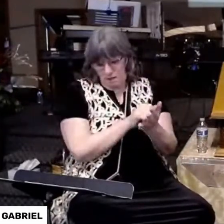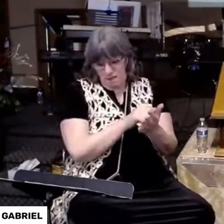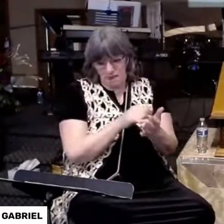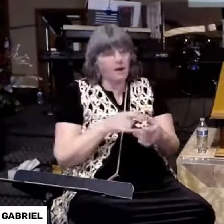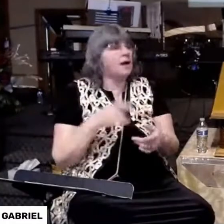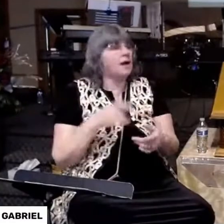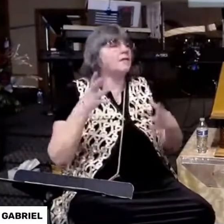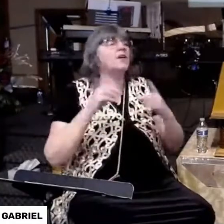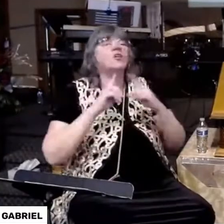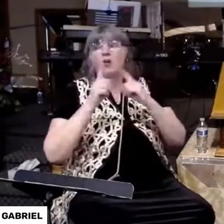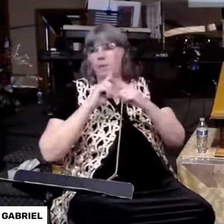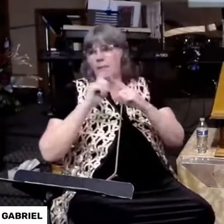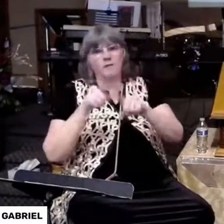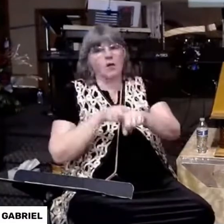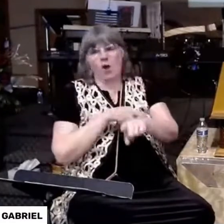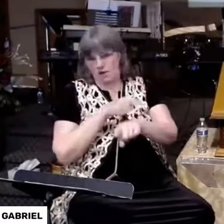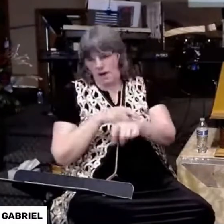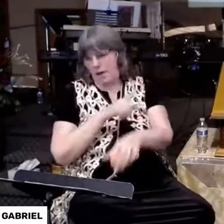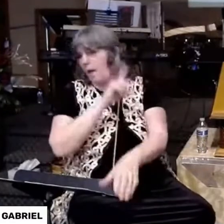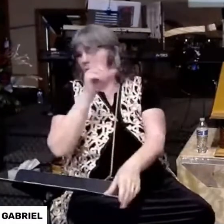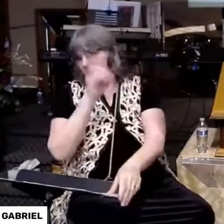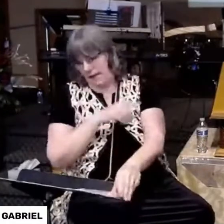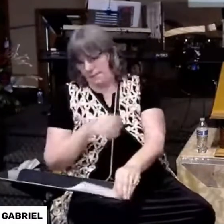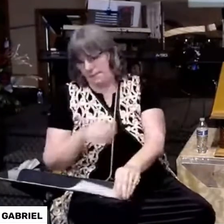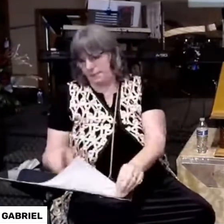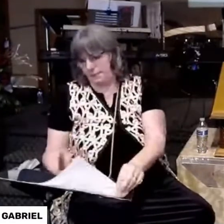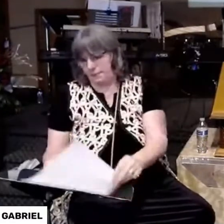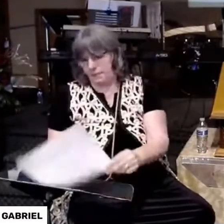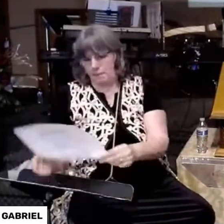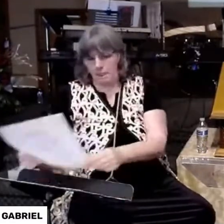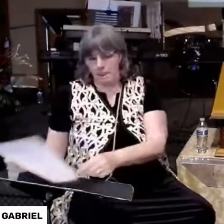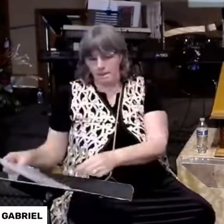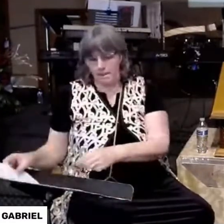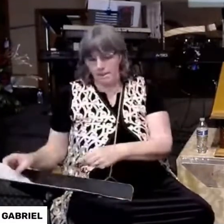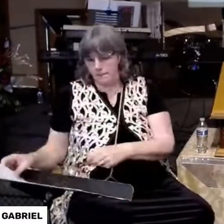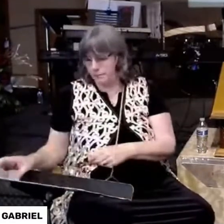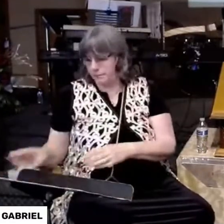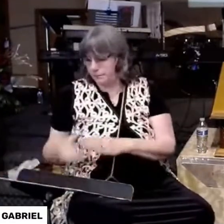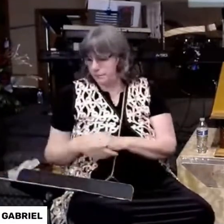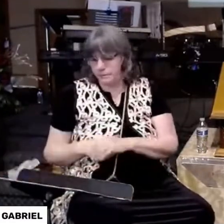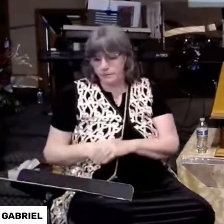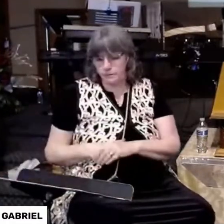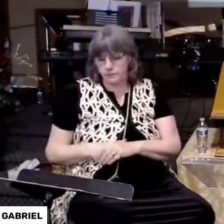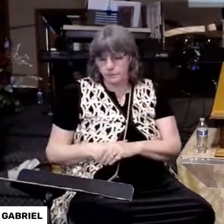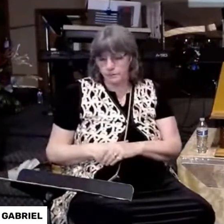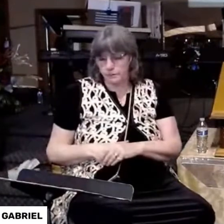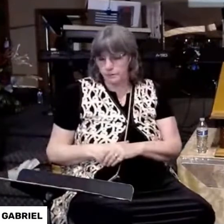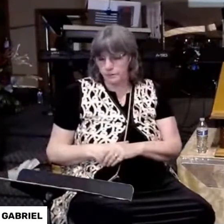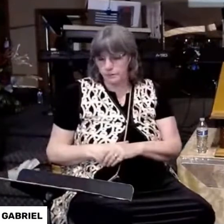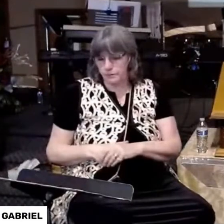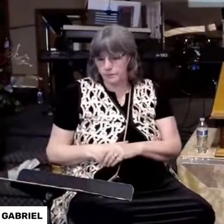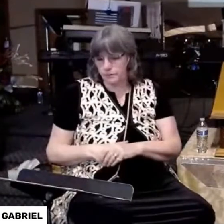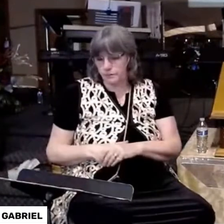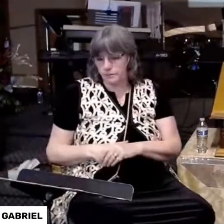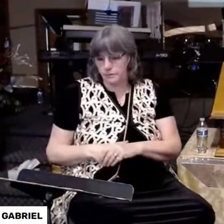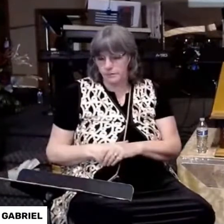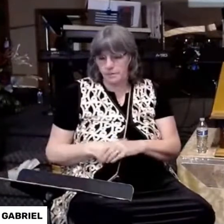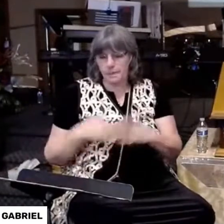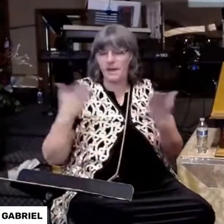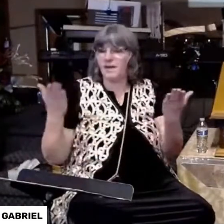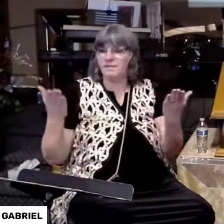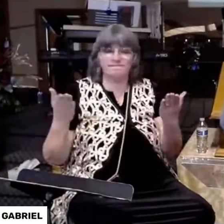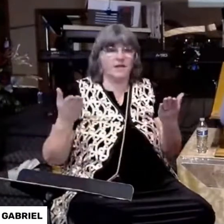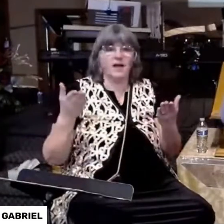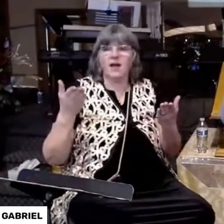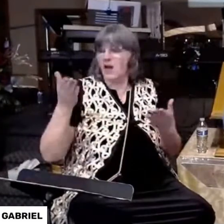I could spend a whole day doing that, you know, making, but